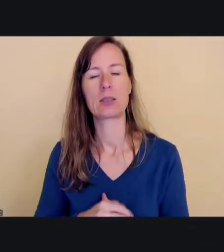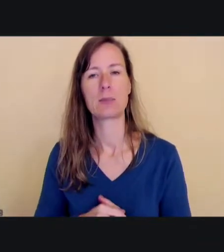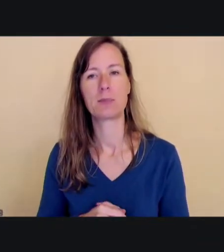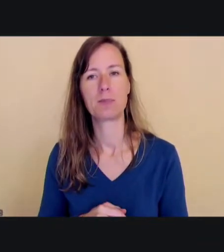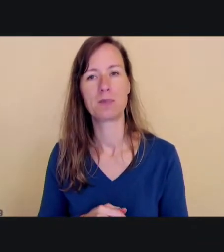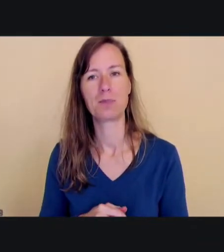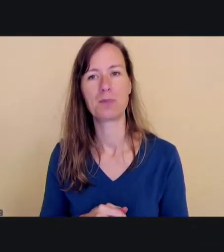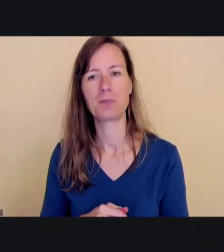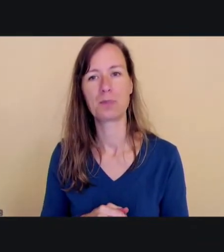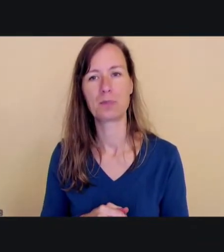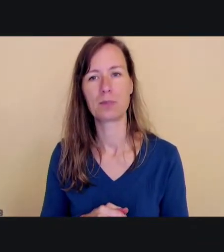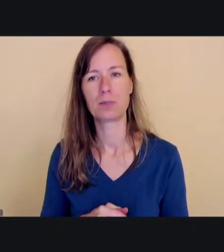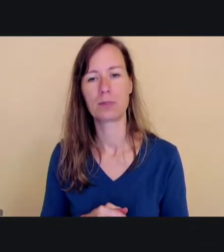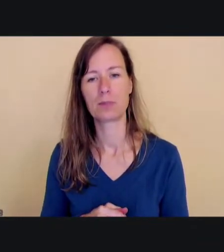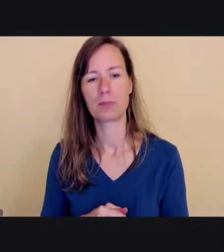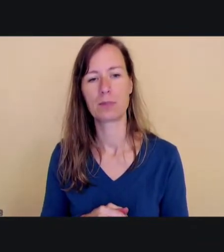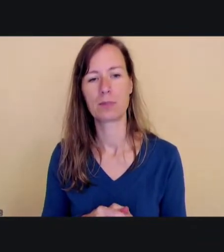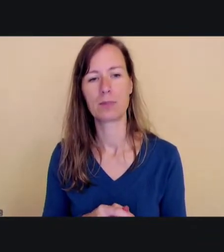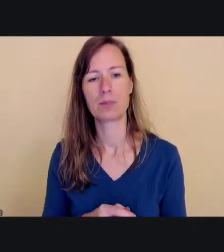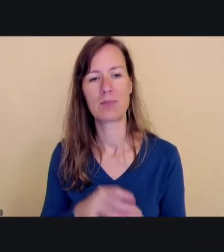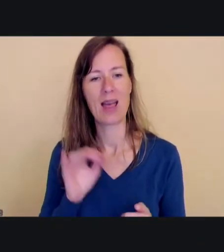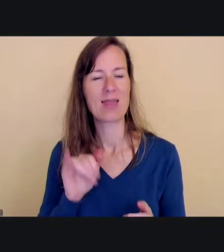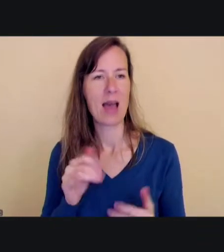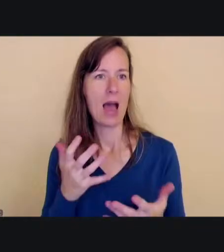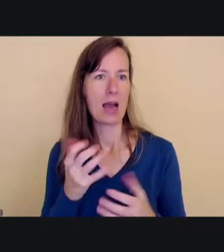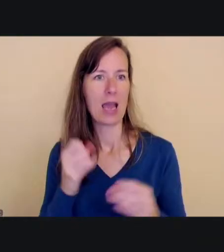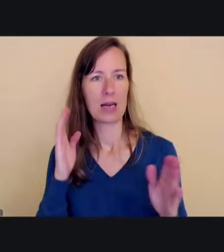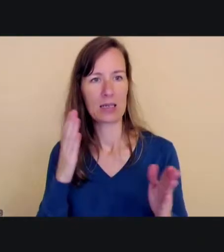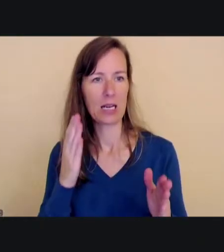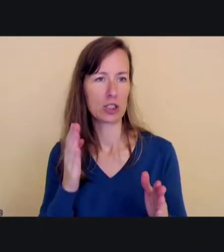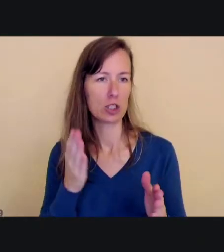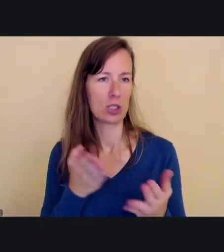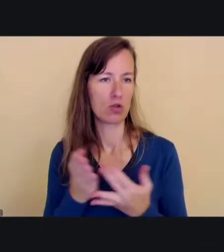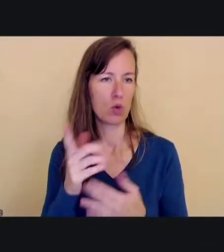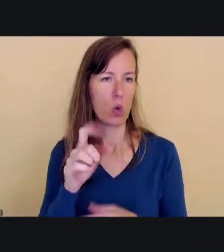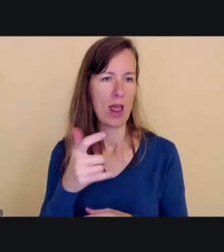traction via the legislative committee.